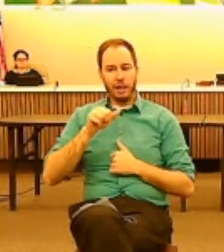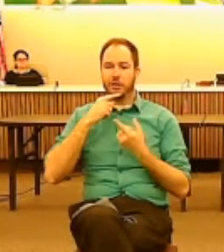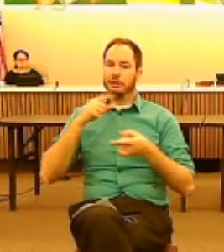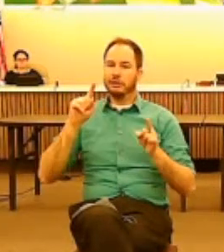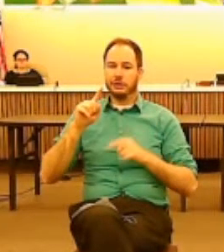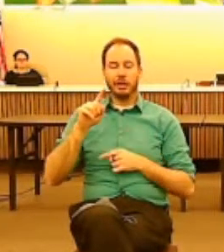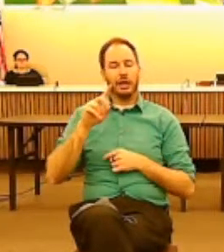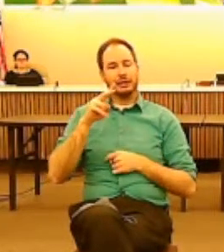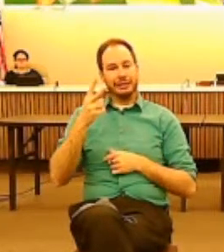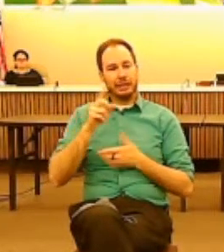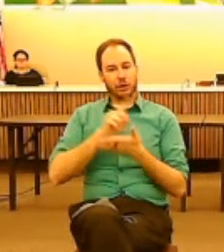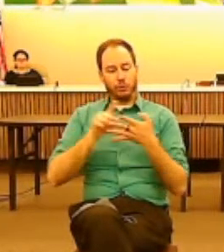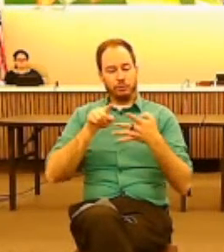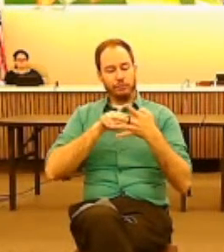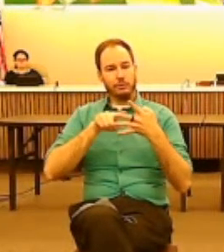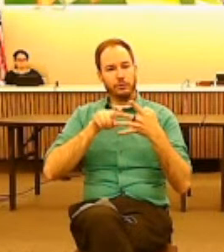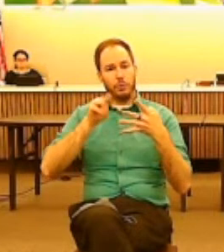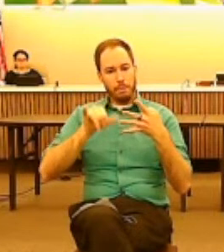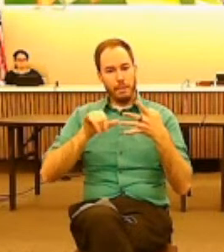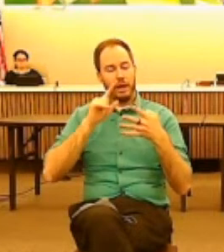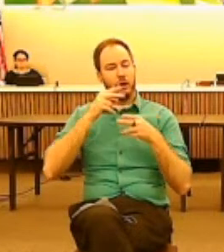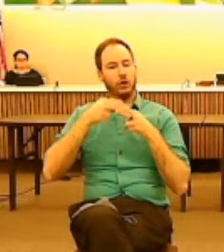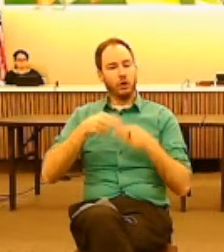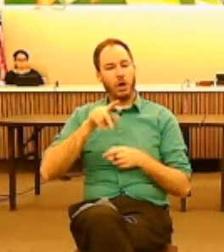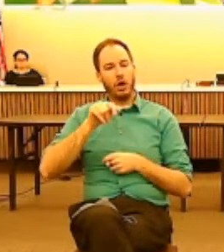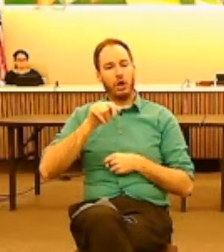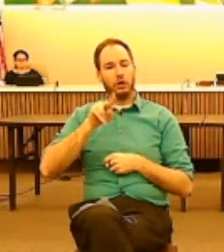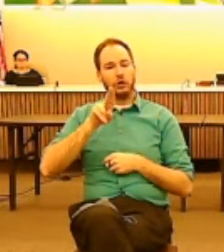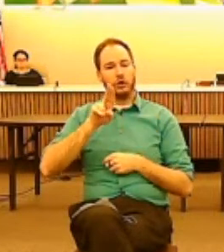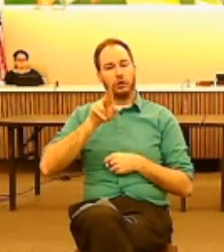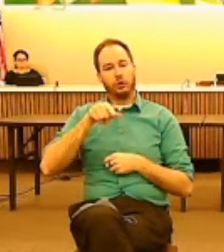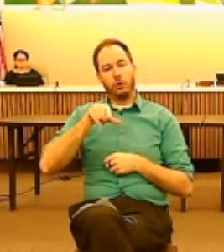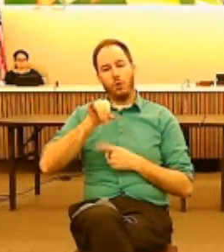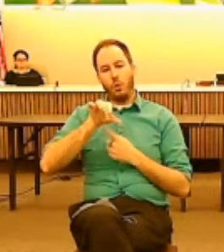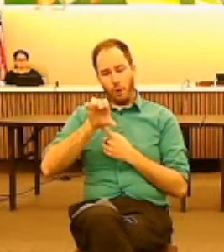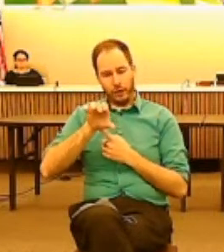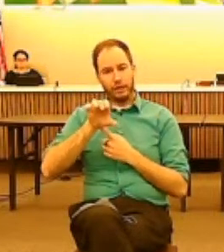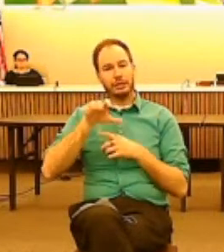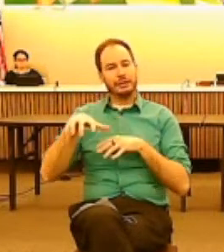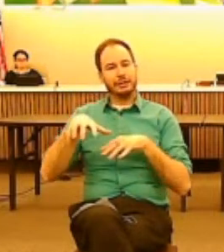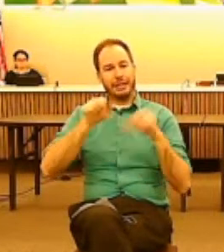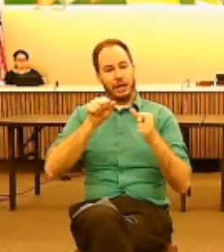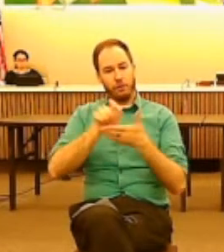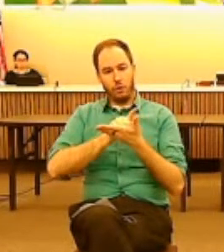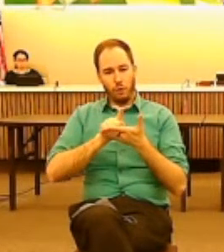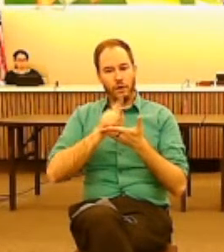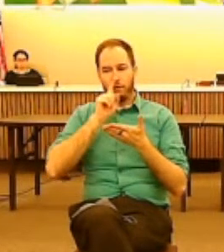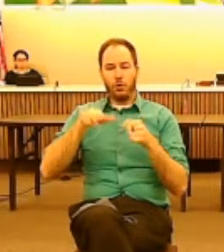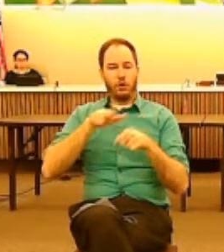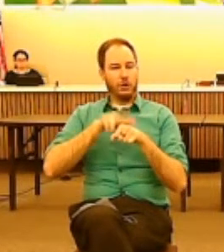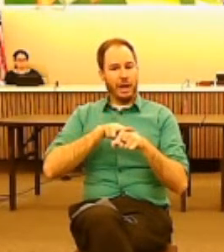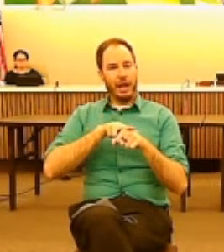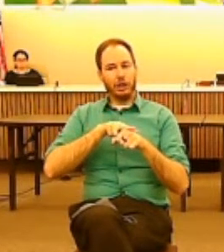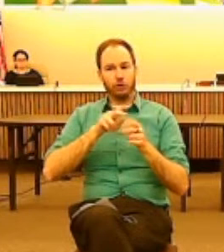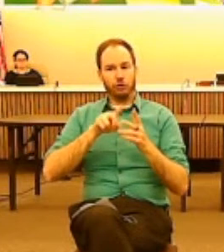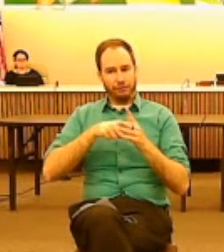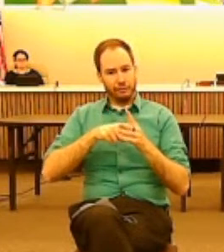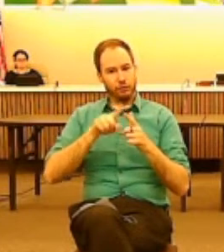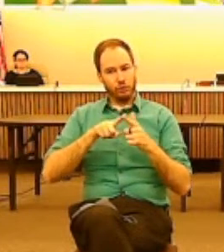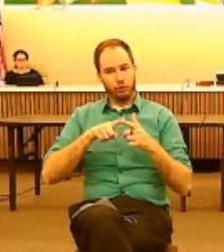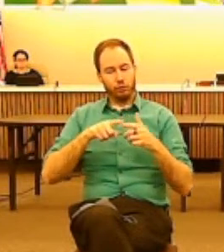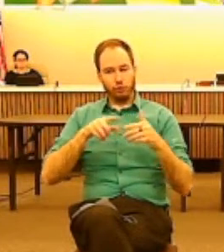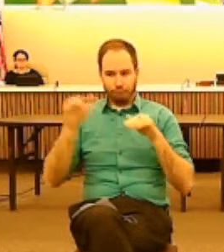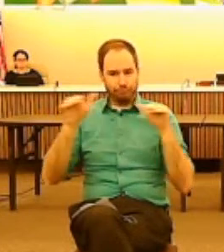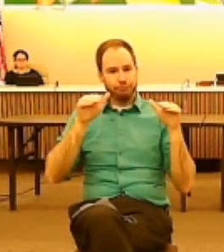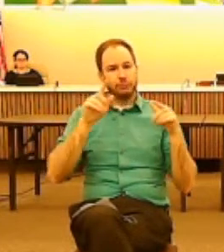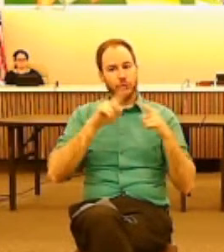second week in May as Turquoise Takeover Week as part of its Lung Force National Initiative to raise awareness and to help